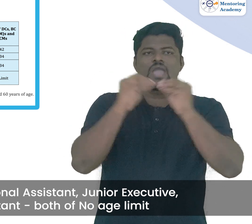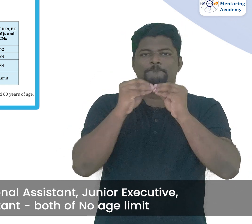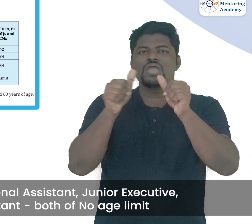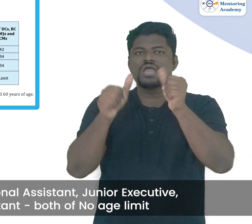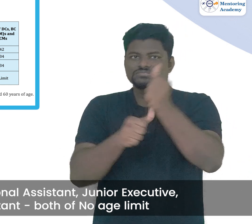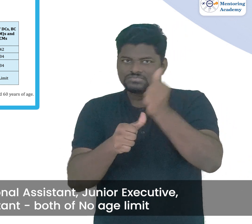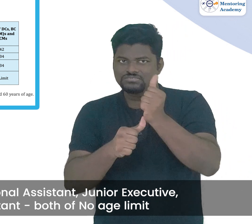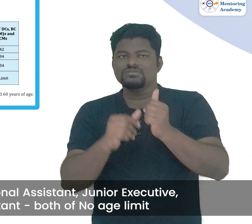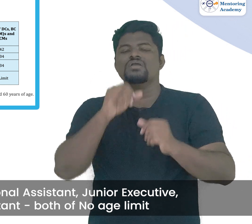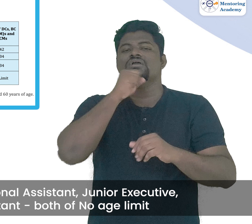limit.